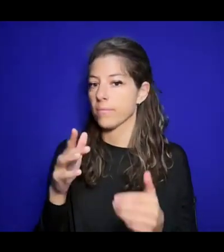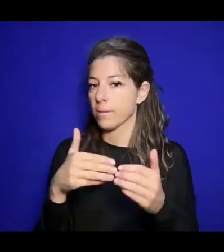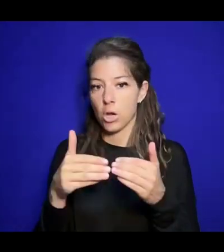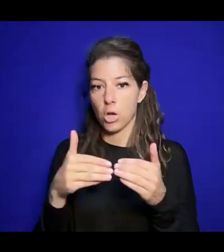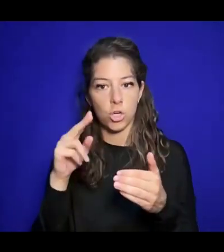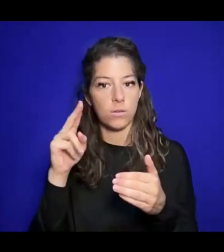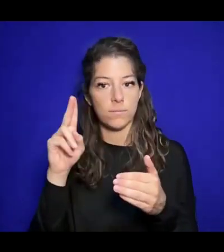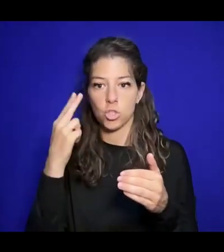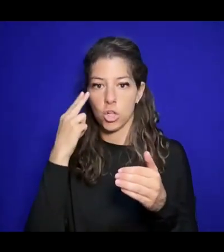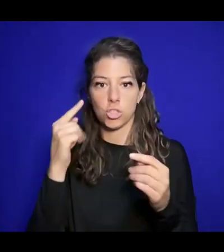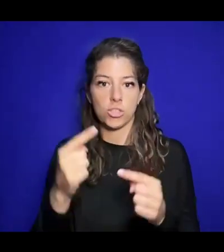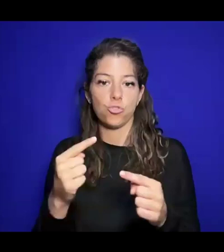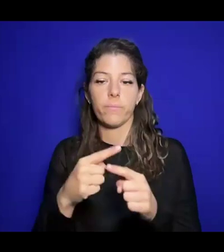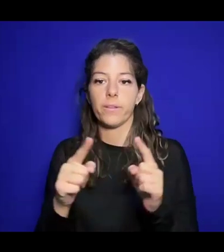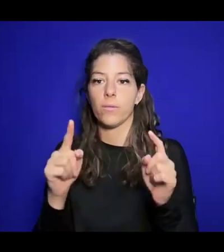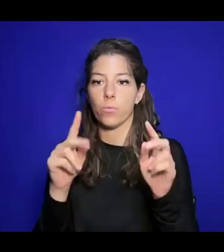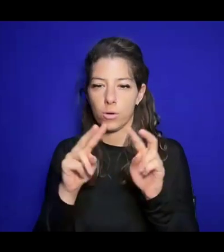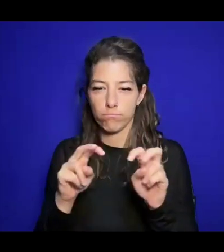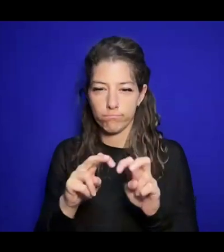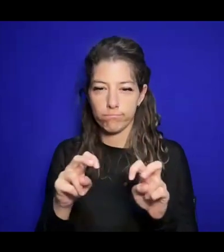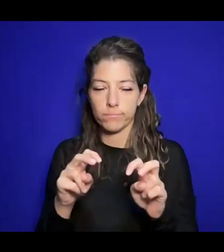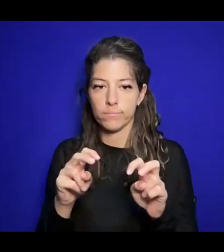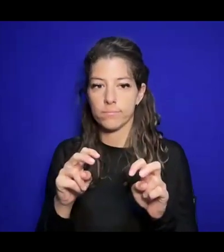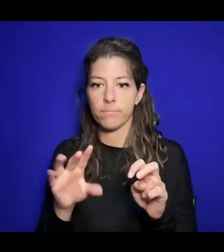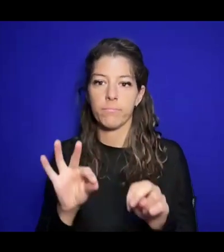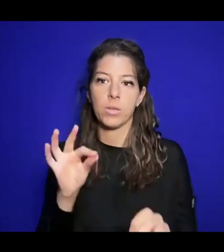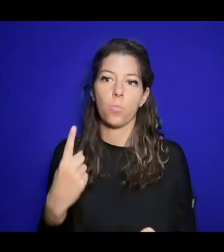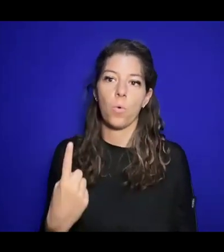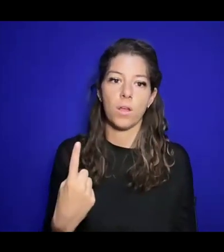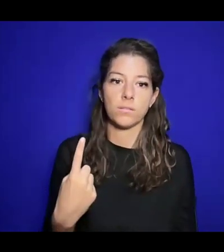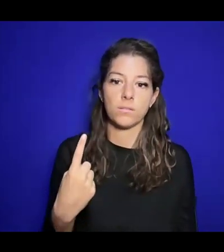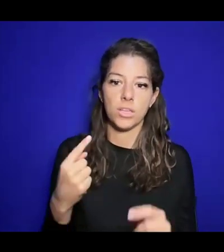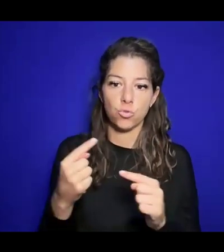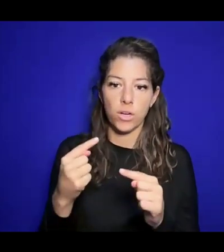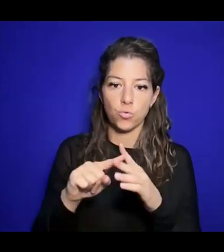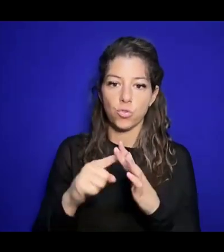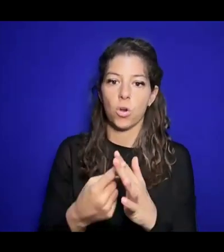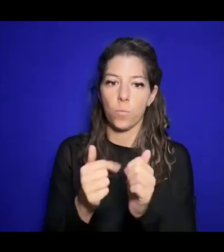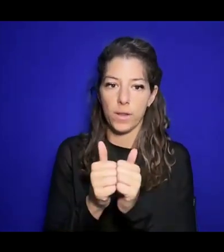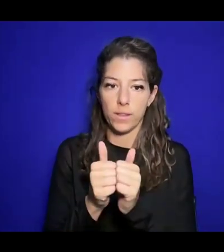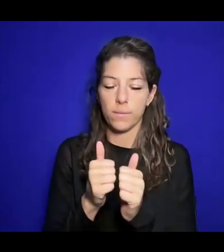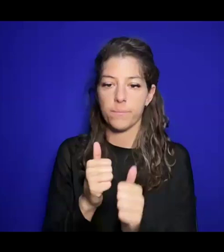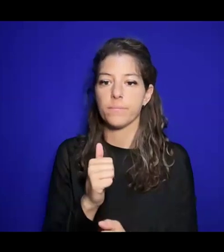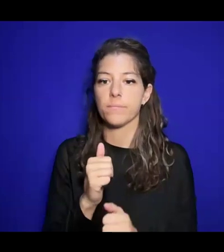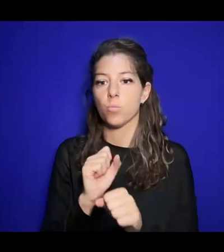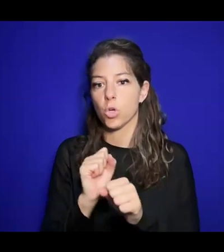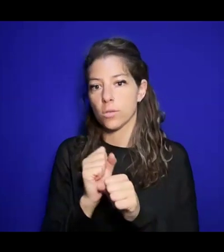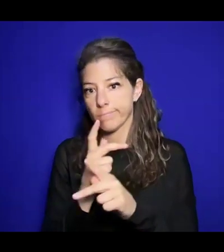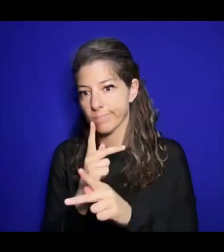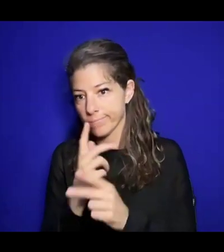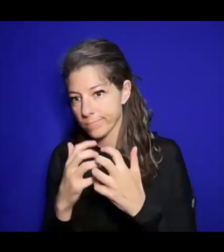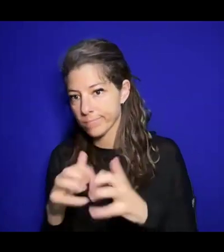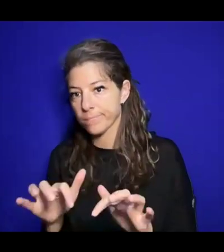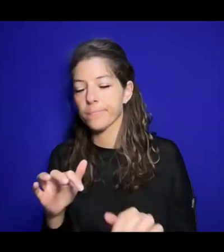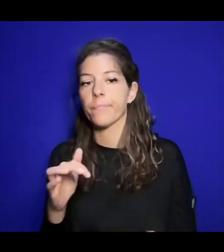neurological injury was, but they were looking at, they would pick one kind of injury to start with and work these things out.